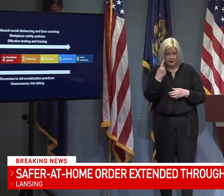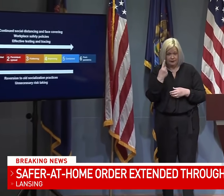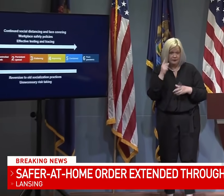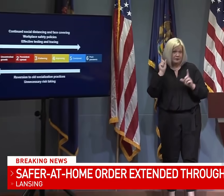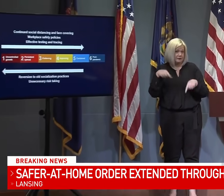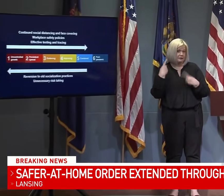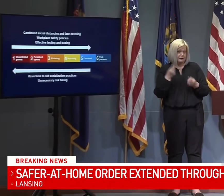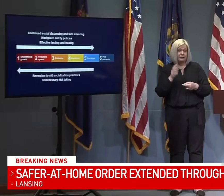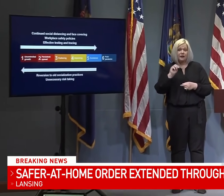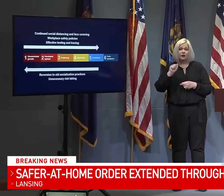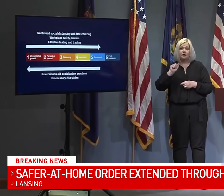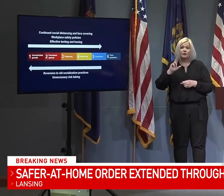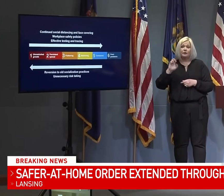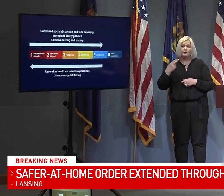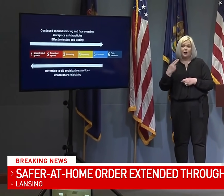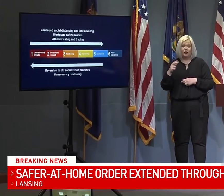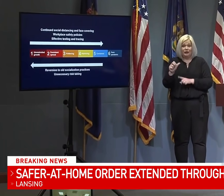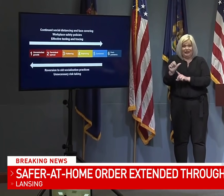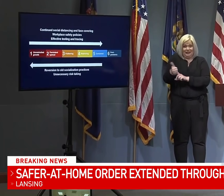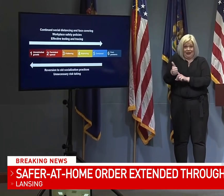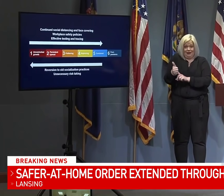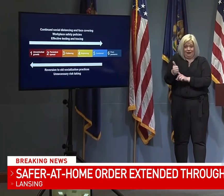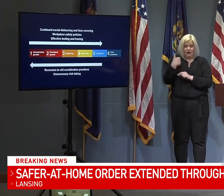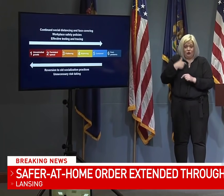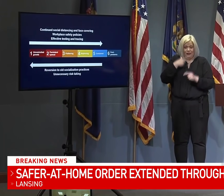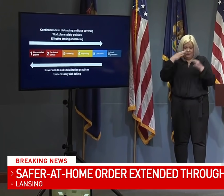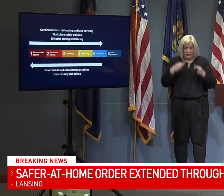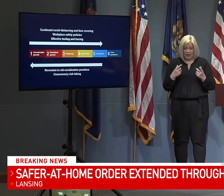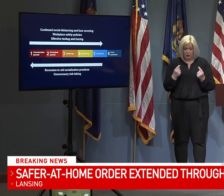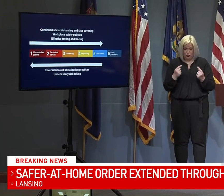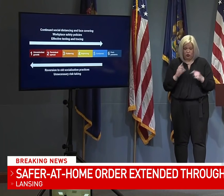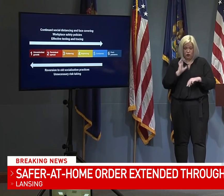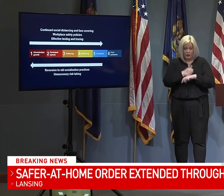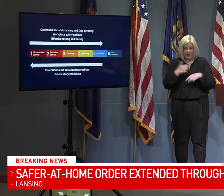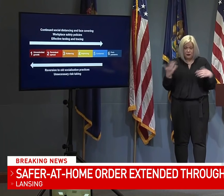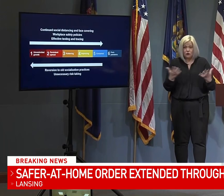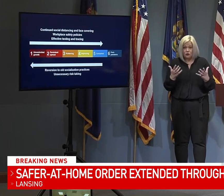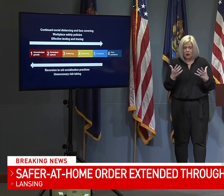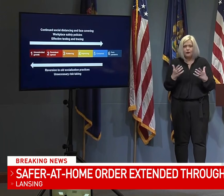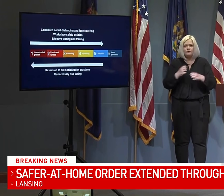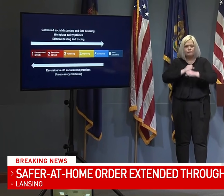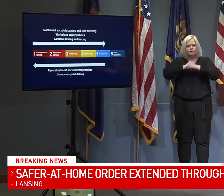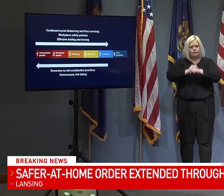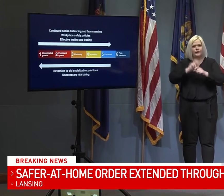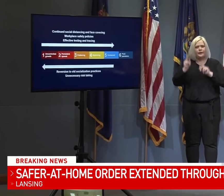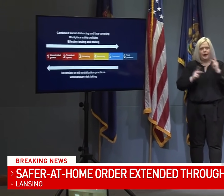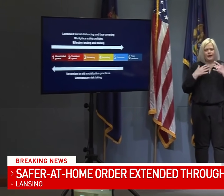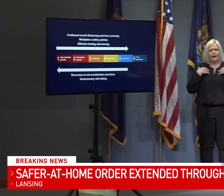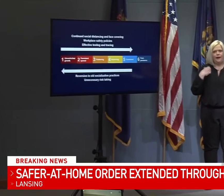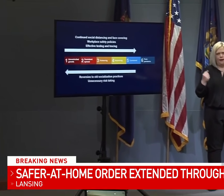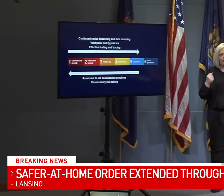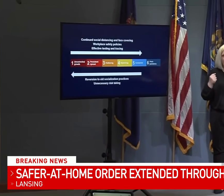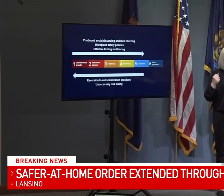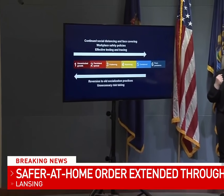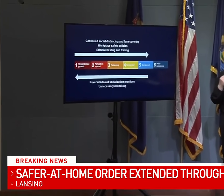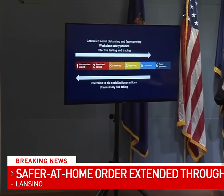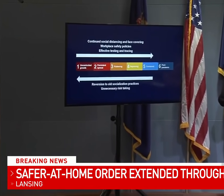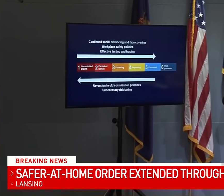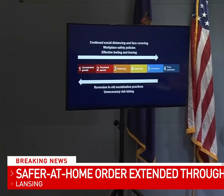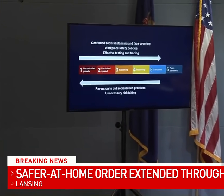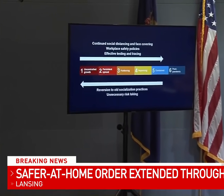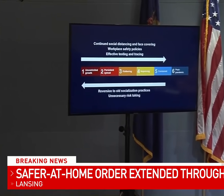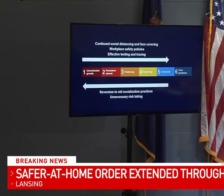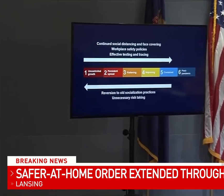March 10th has been centered by the need to protect public health. Each has been informed by the best minds in epidemiology, public health,